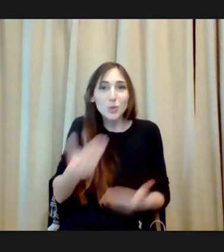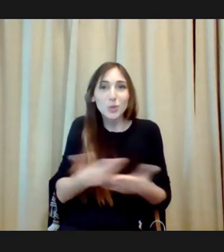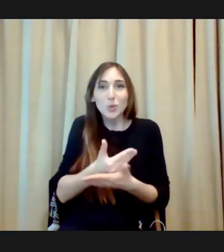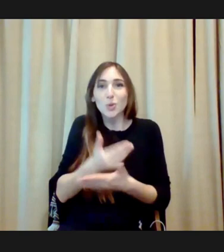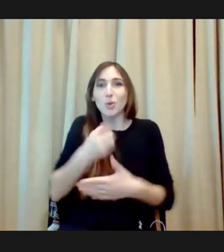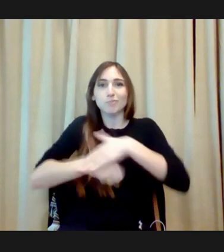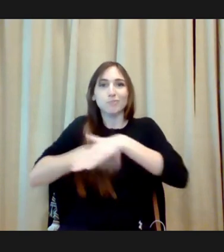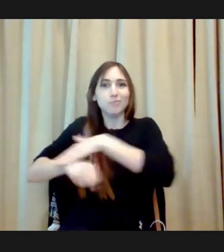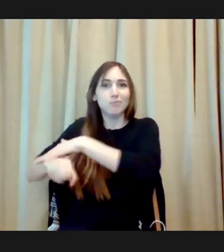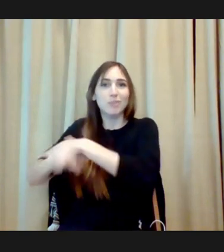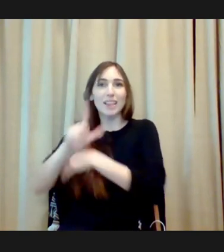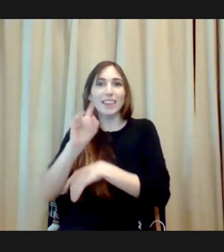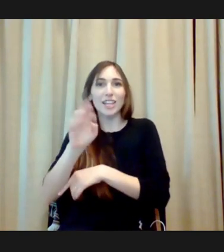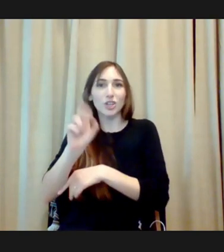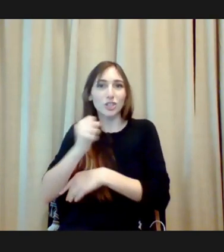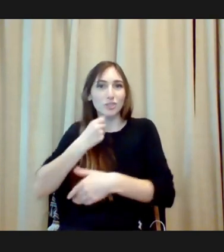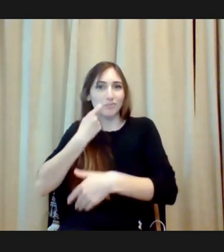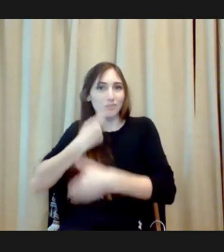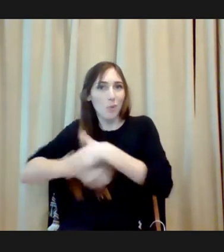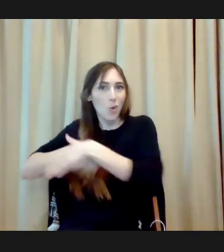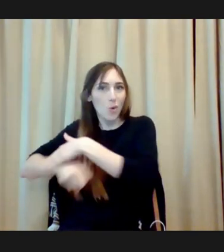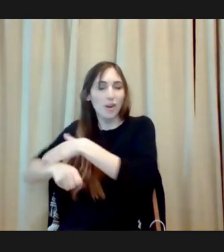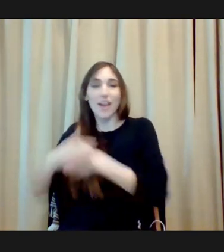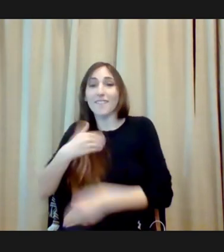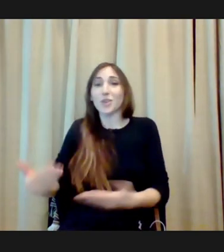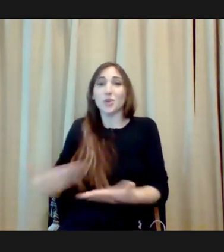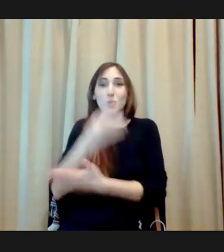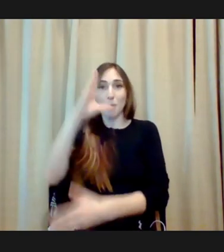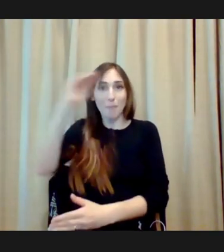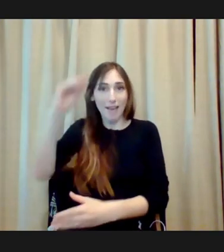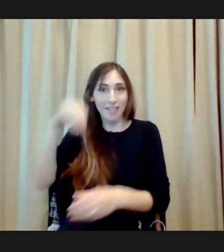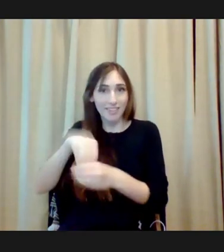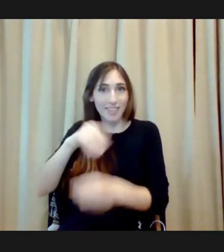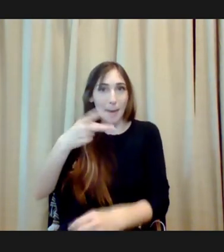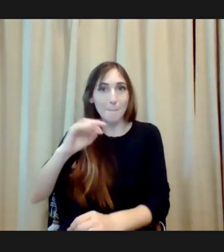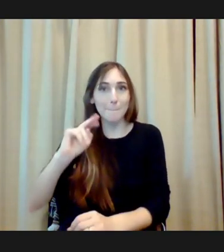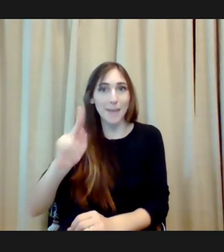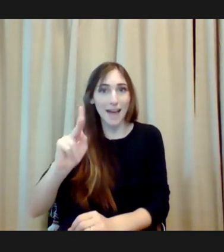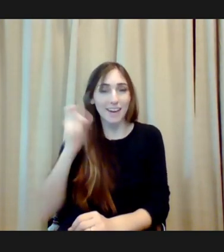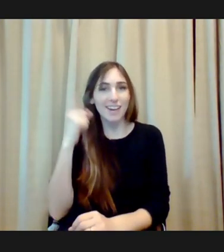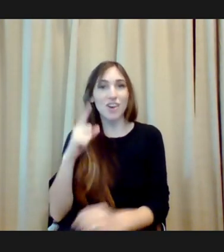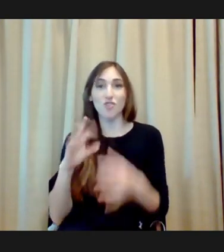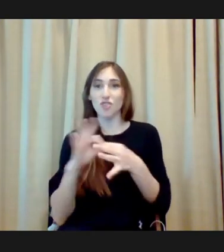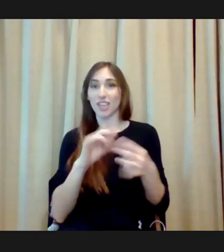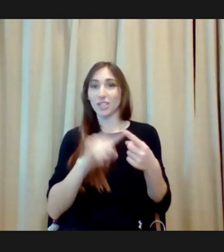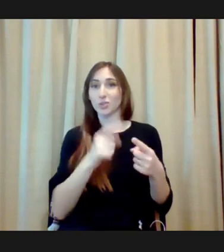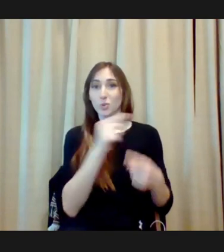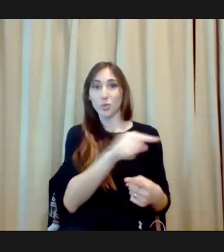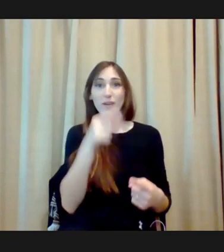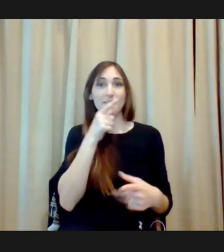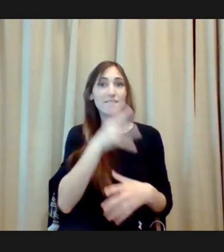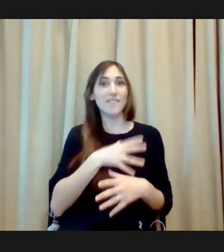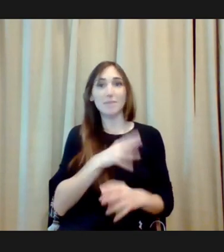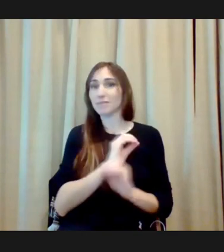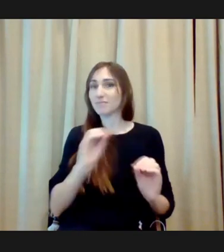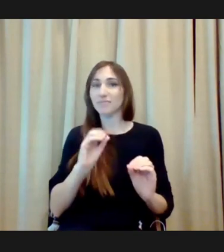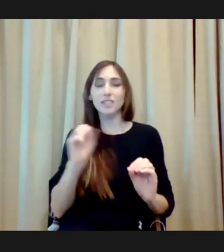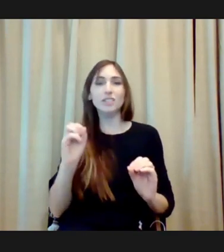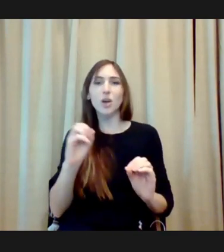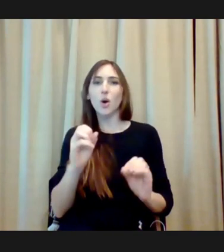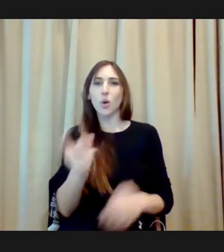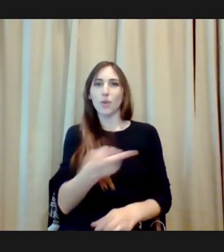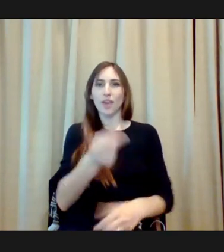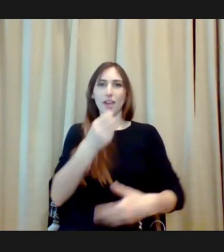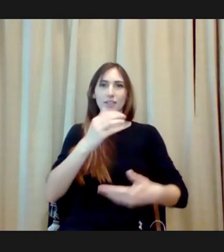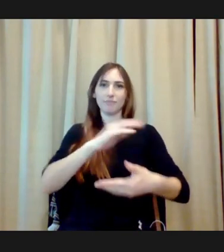pack. There's a new male in the pack, and so he's not related to any of the females in the pack. So he bred the adult breeding female,